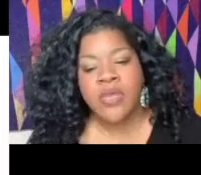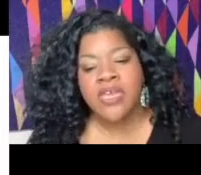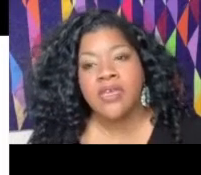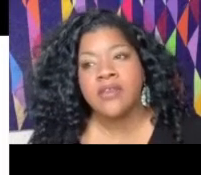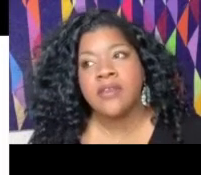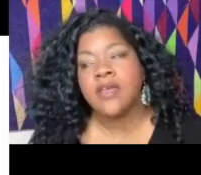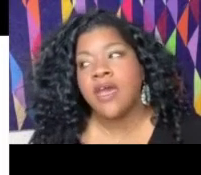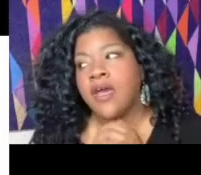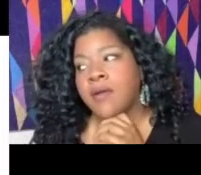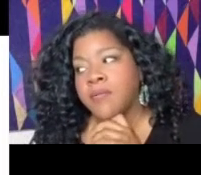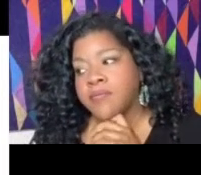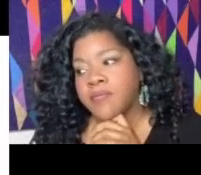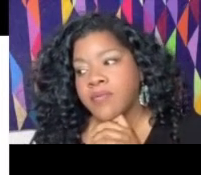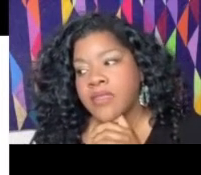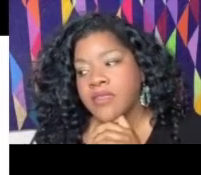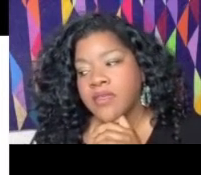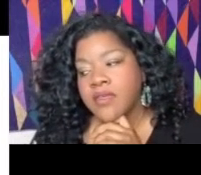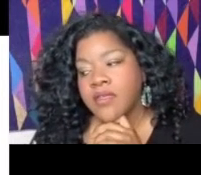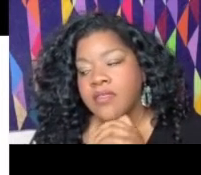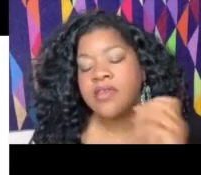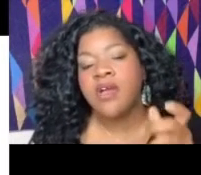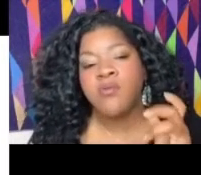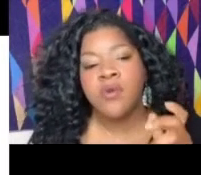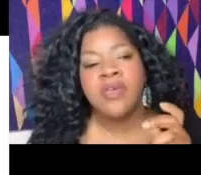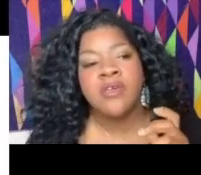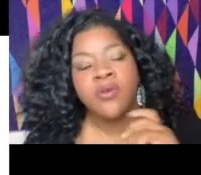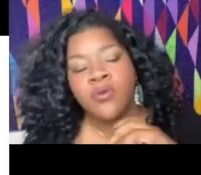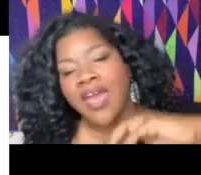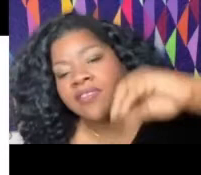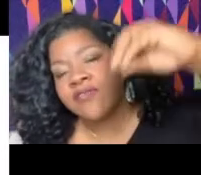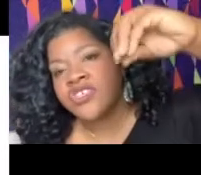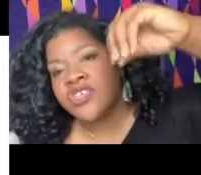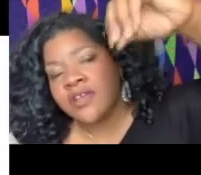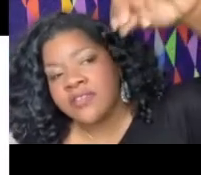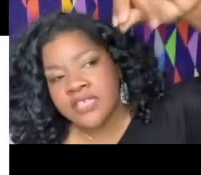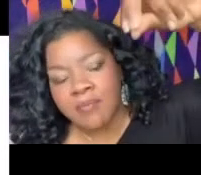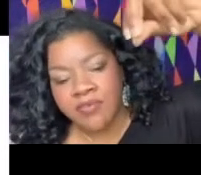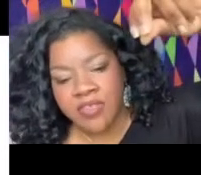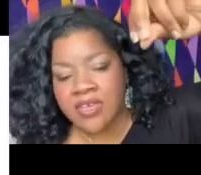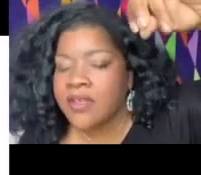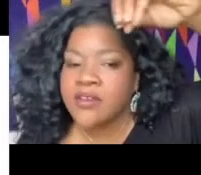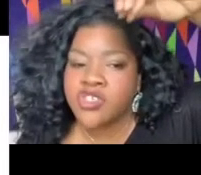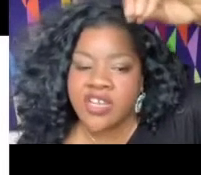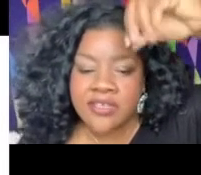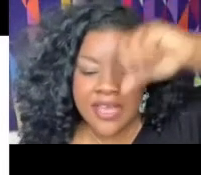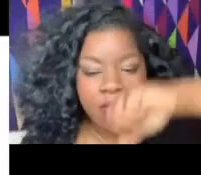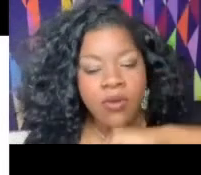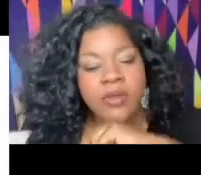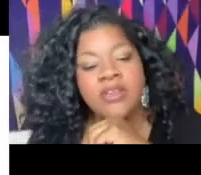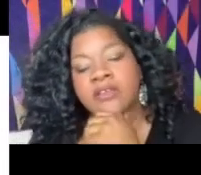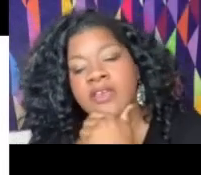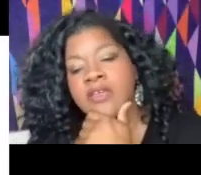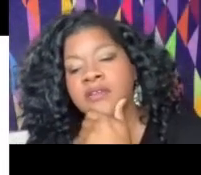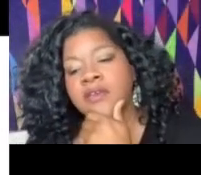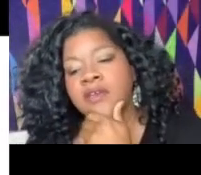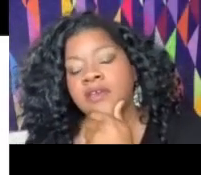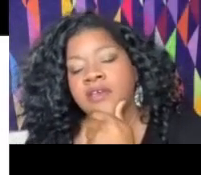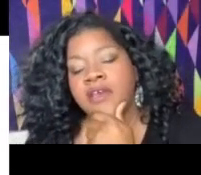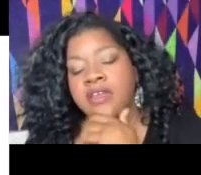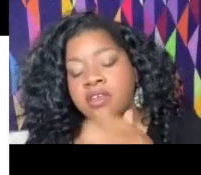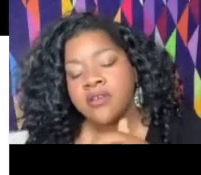And when the young woman who had the vision on the top of the hill at Ochedi Sakawoan